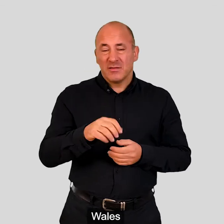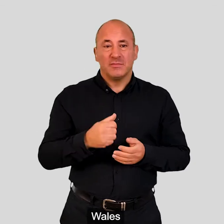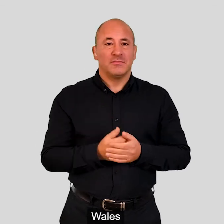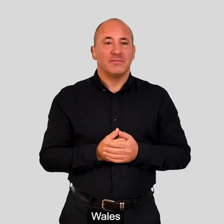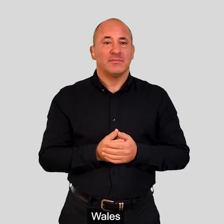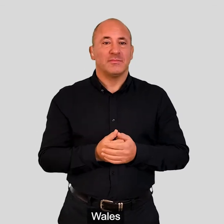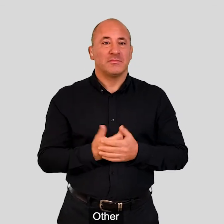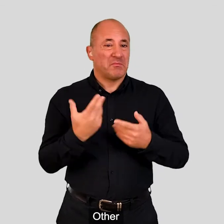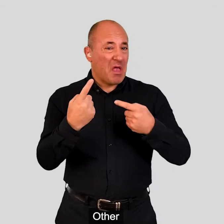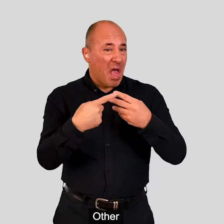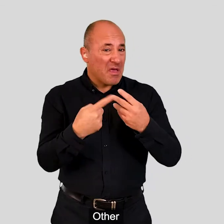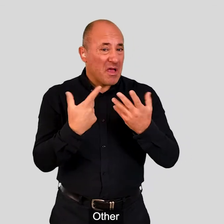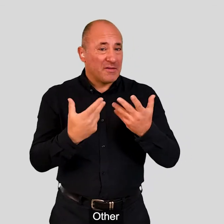Wales, other.